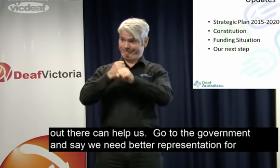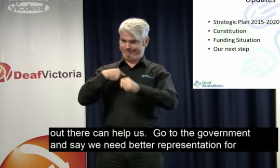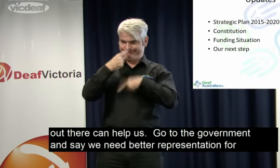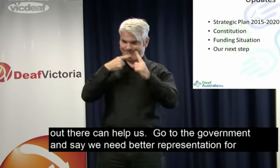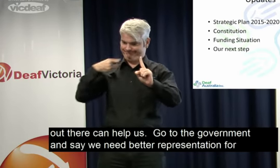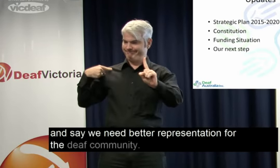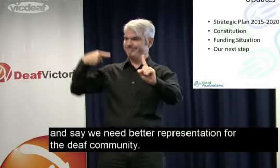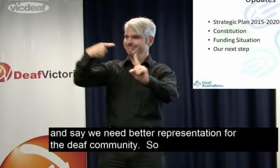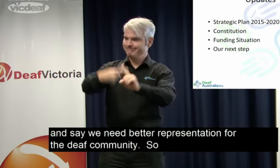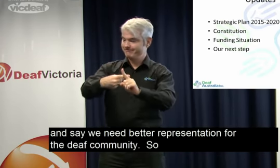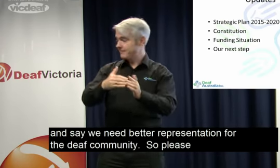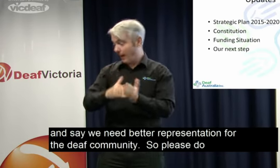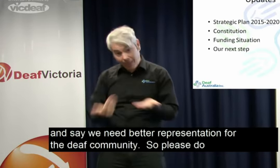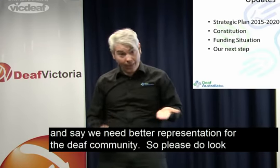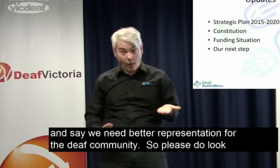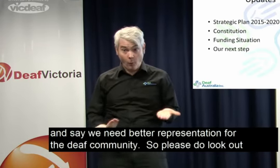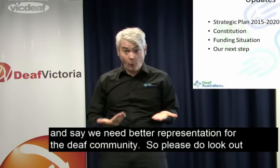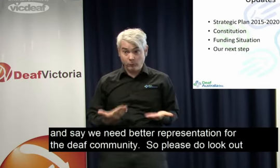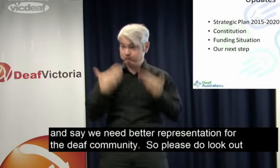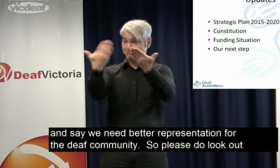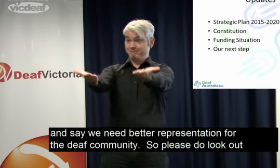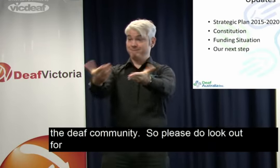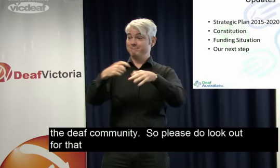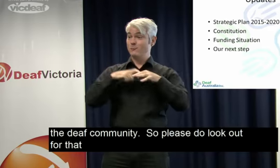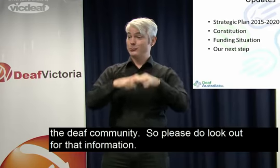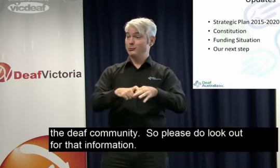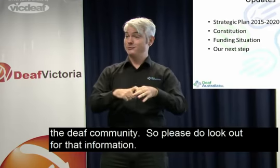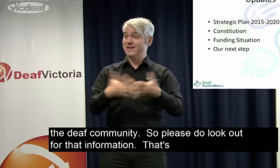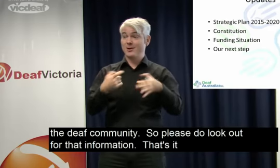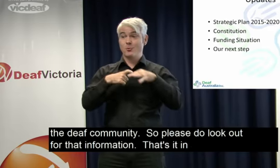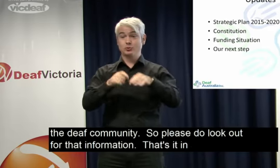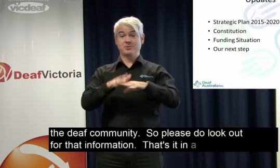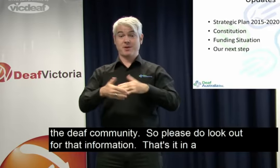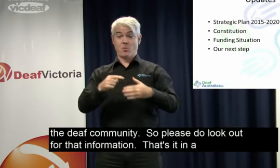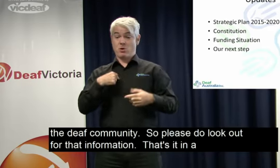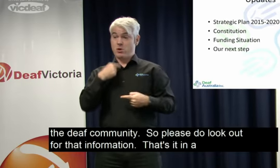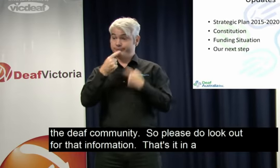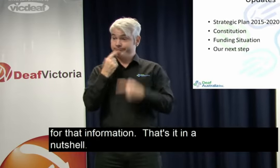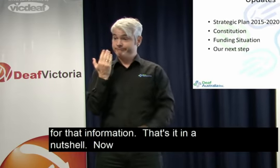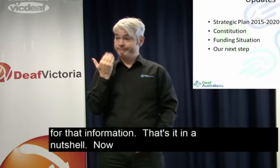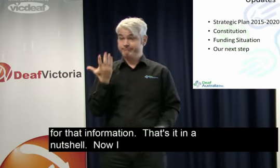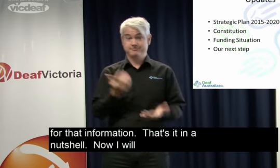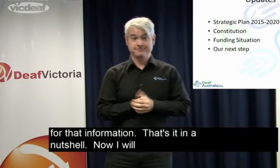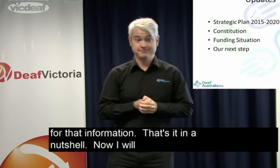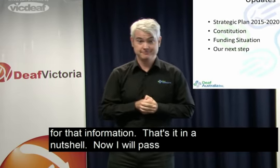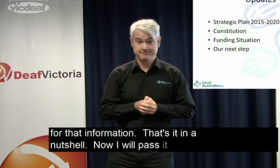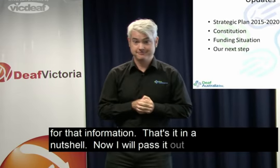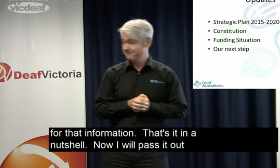information. That's it in a nutshell. And now I'll pass it out to the audience for questions around what I've just shared with